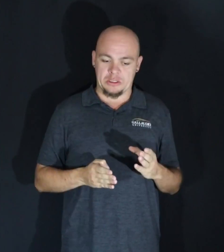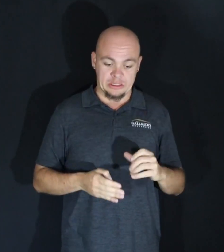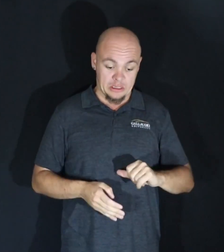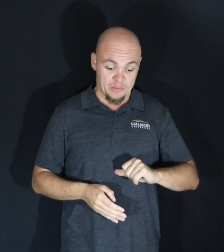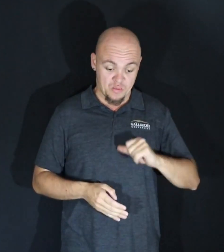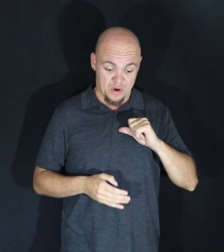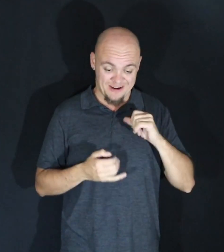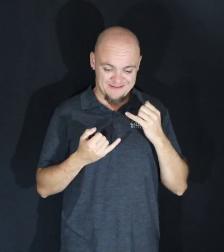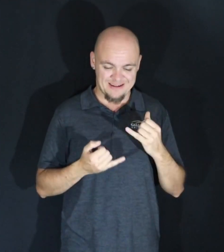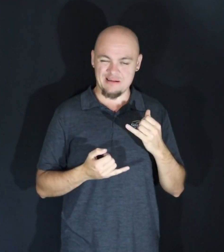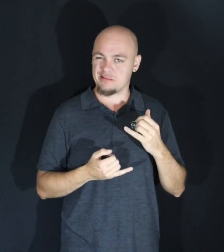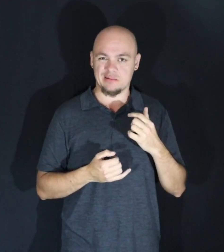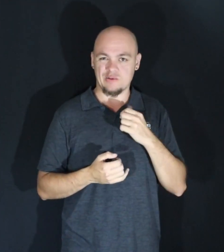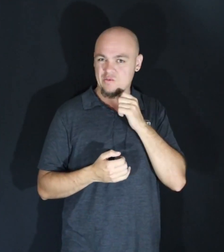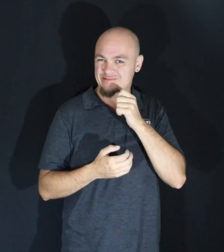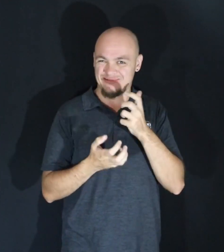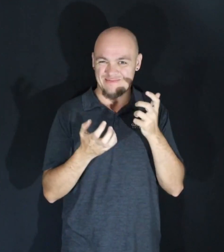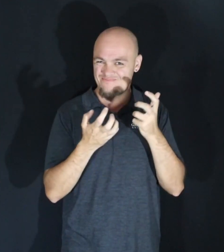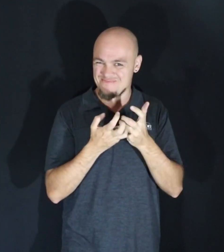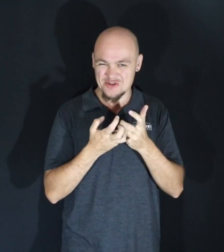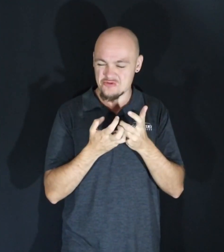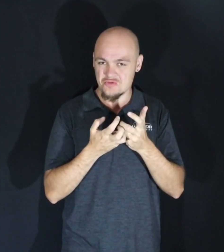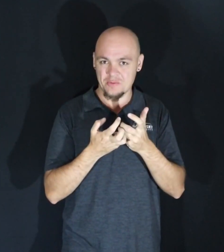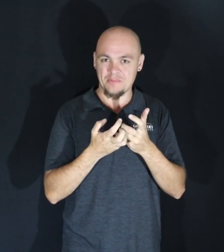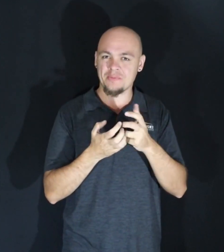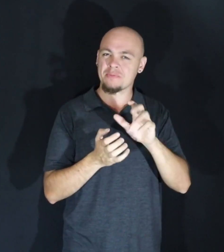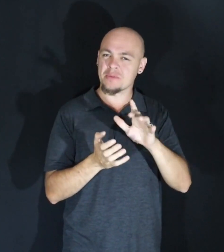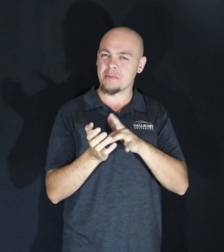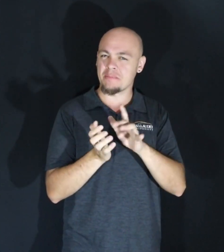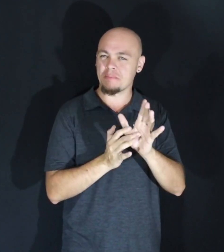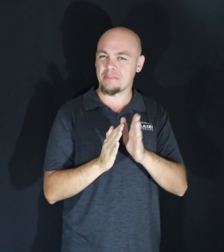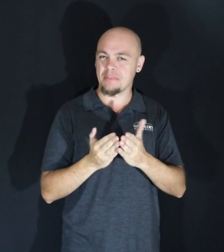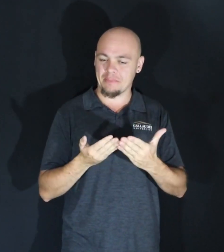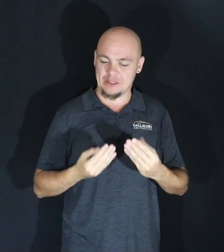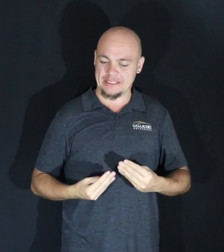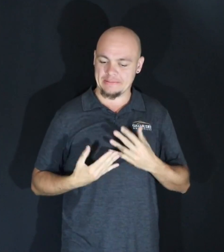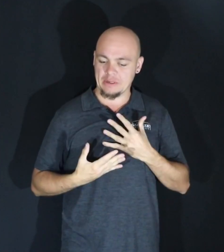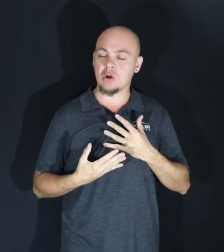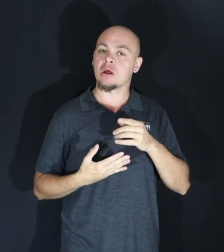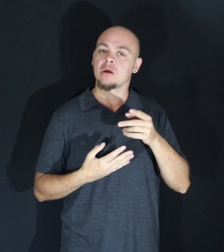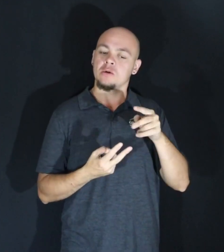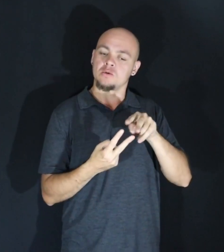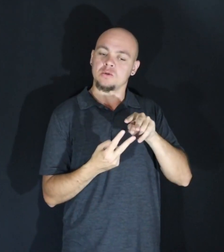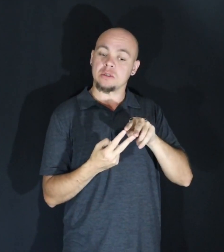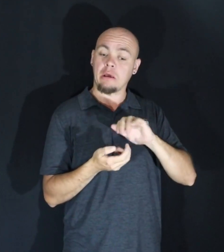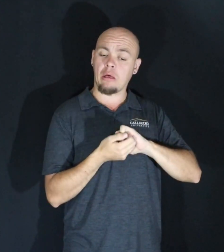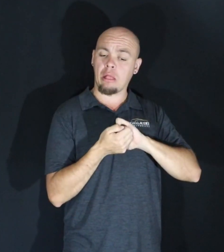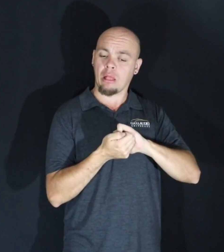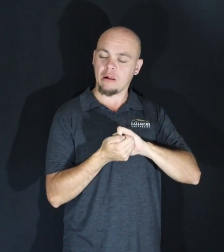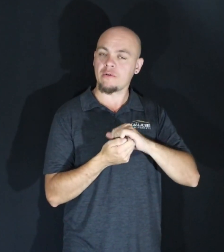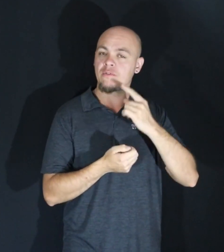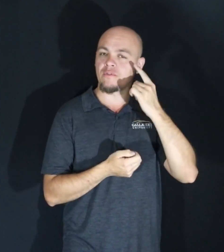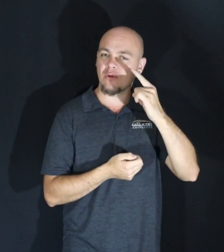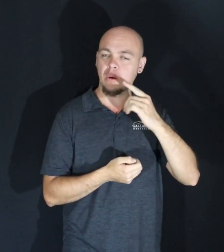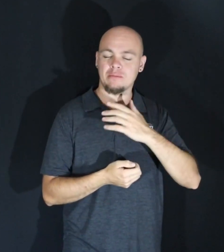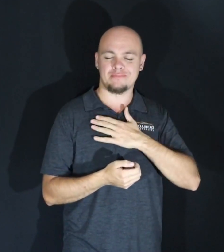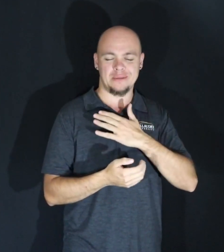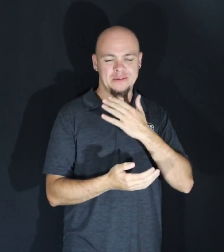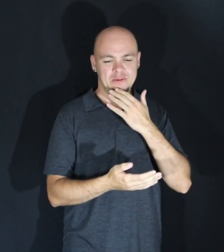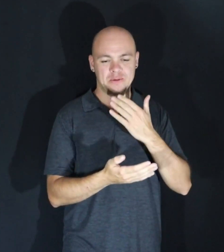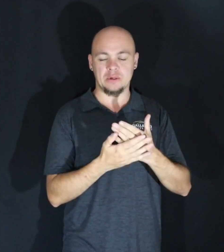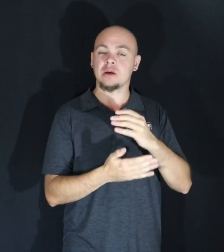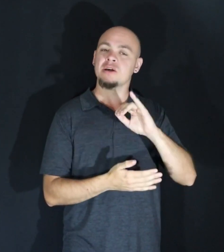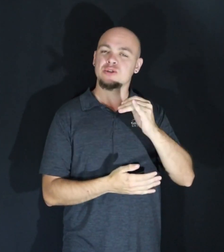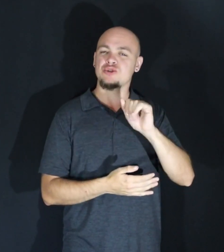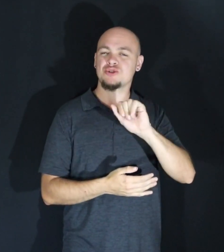be now. To make it a little bit biblical, those things had worked together for my good. Jay-Z